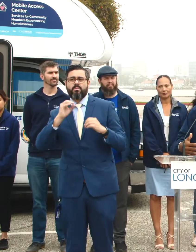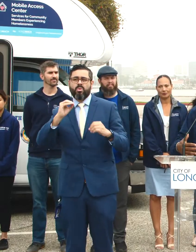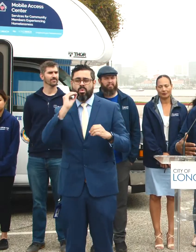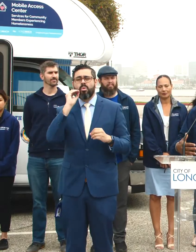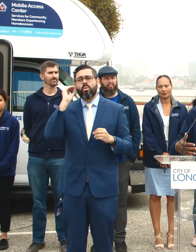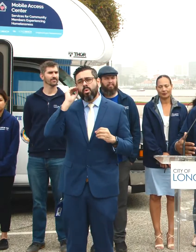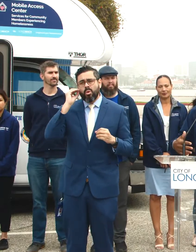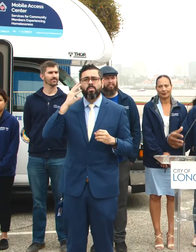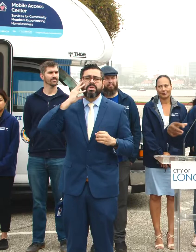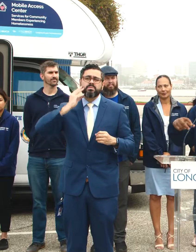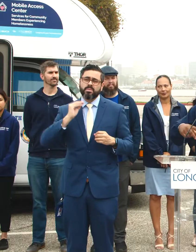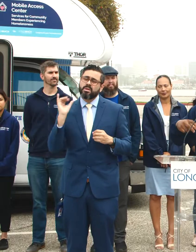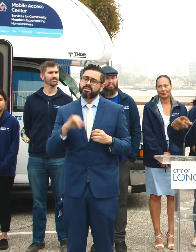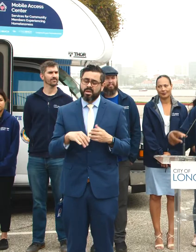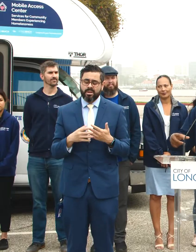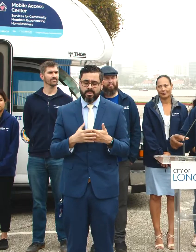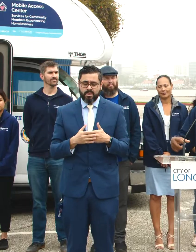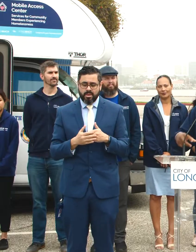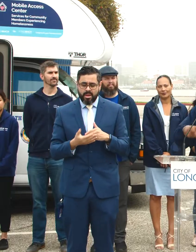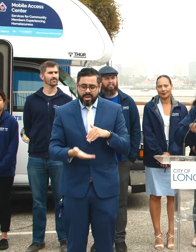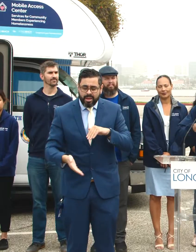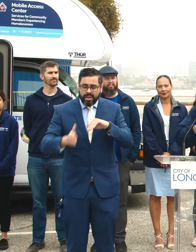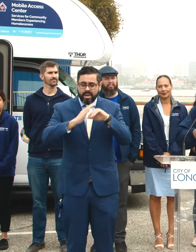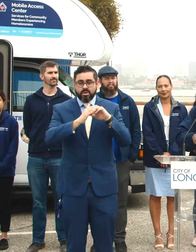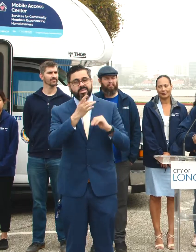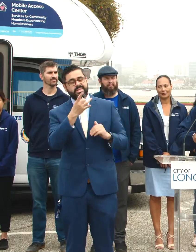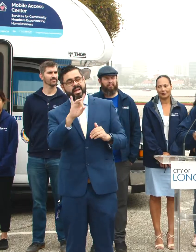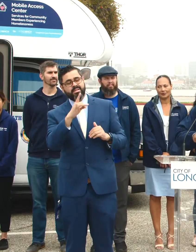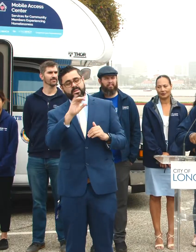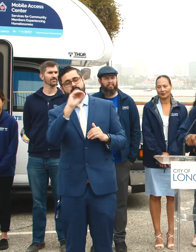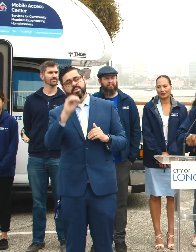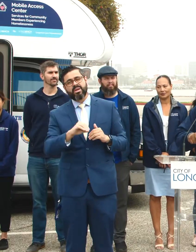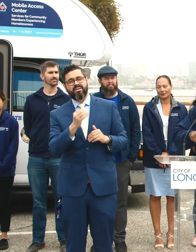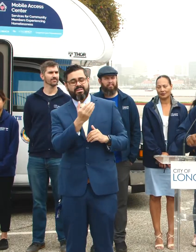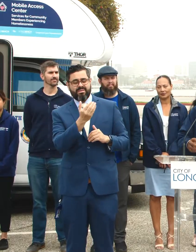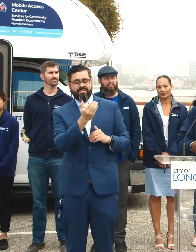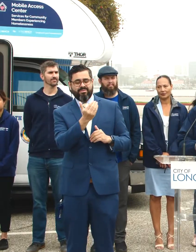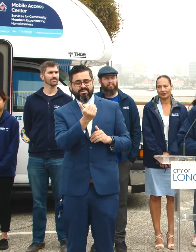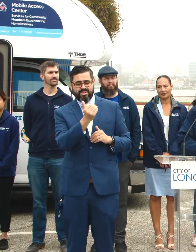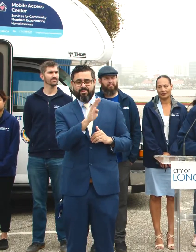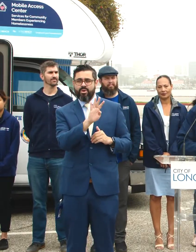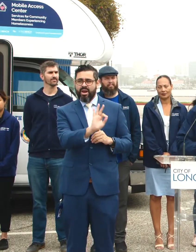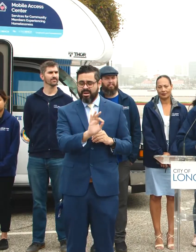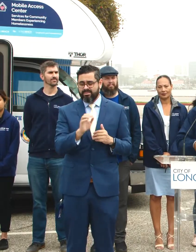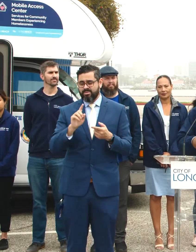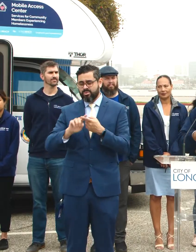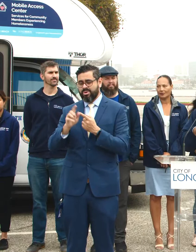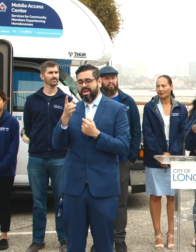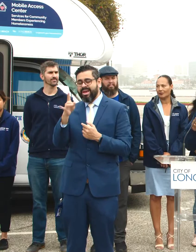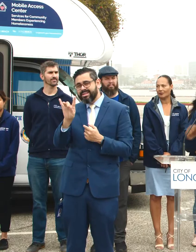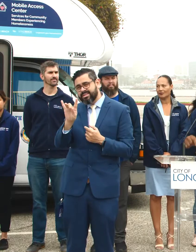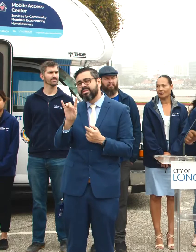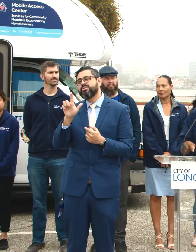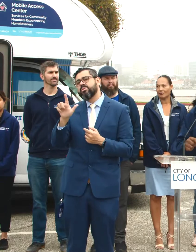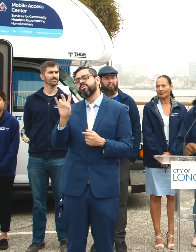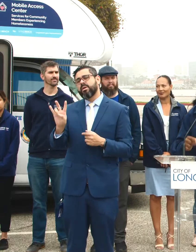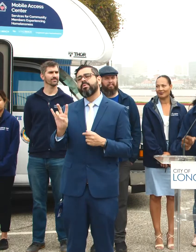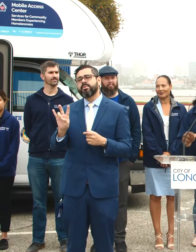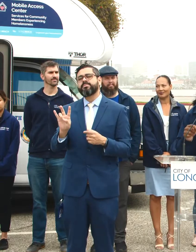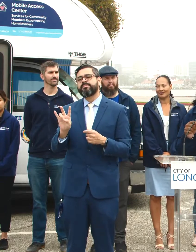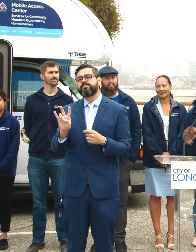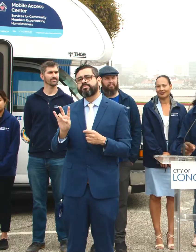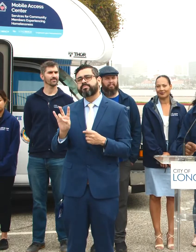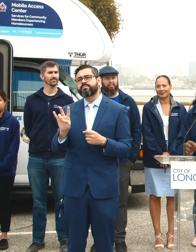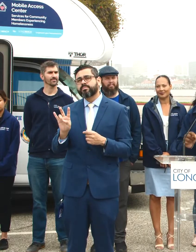homelessness increased by 18% from 1,549 to 1,827. 53%